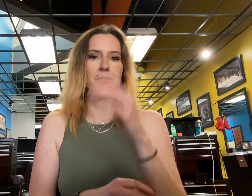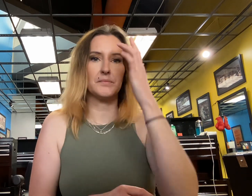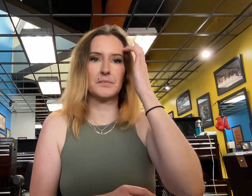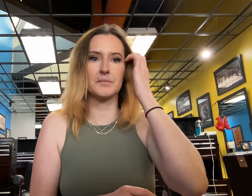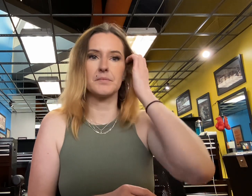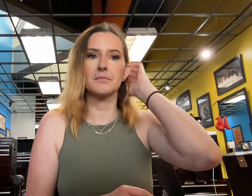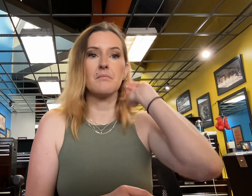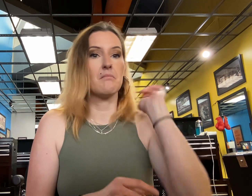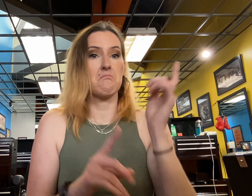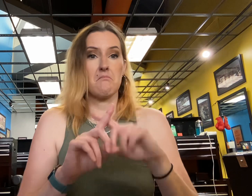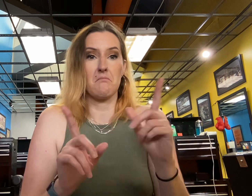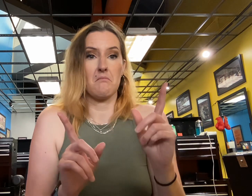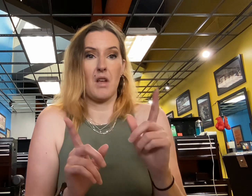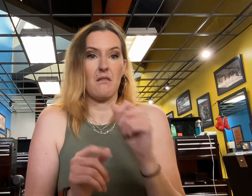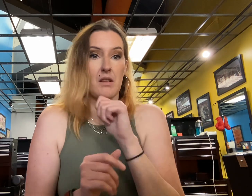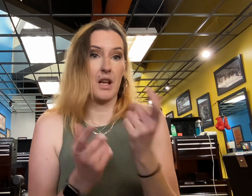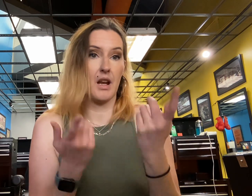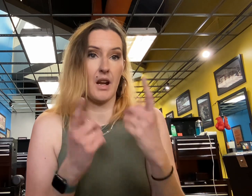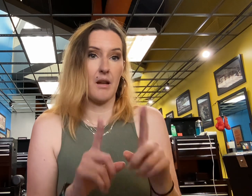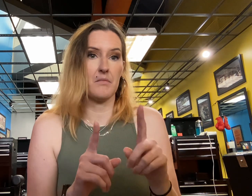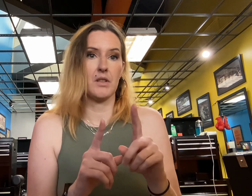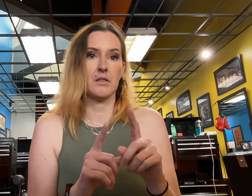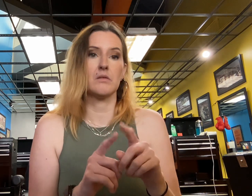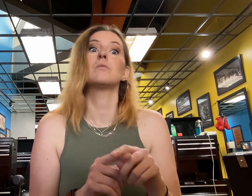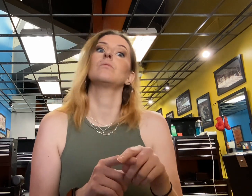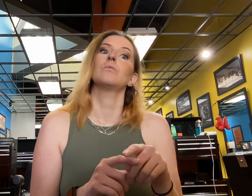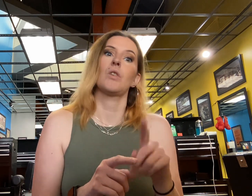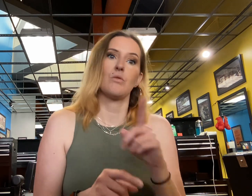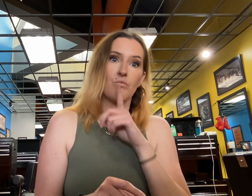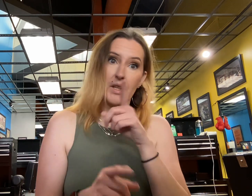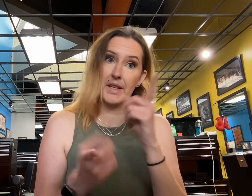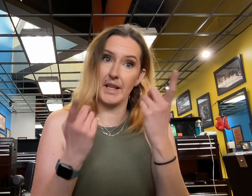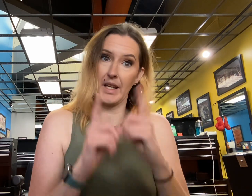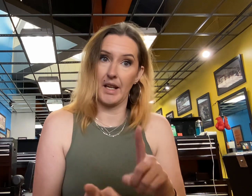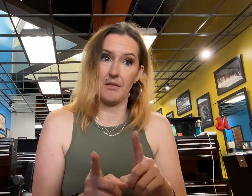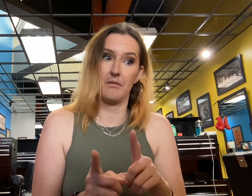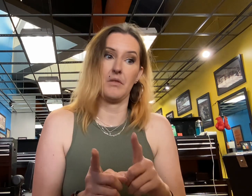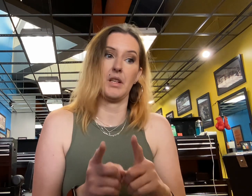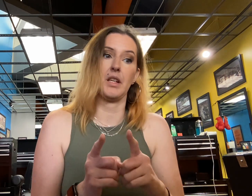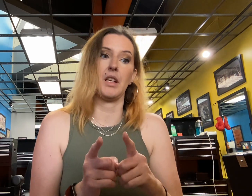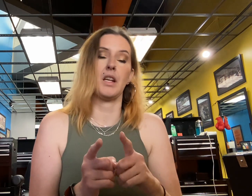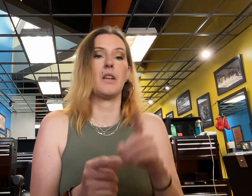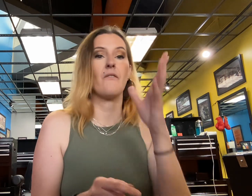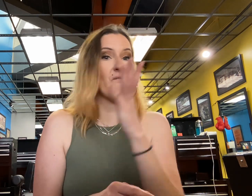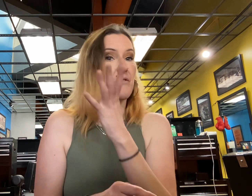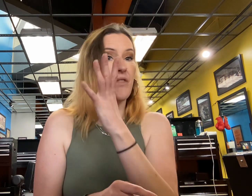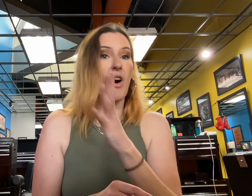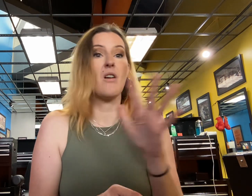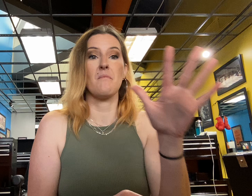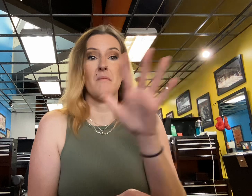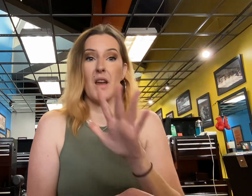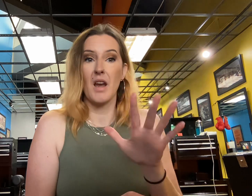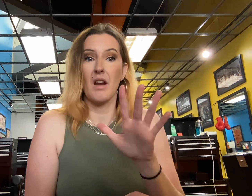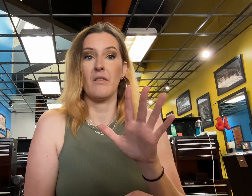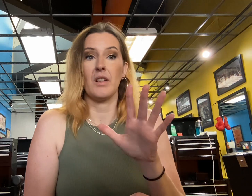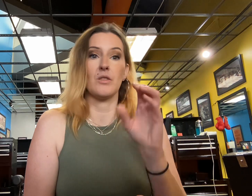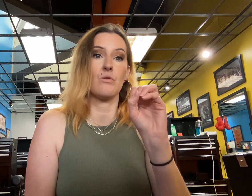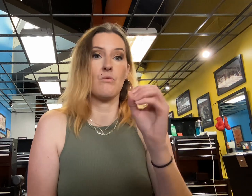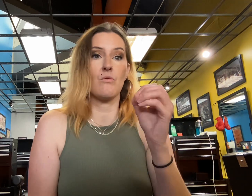biggest losses are to agriculture, specifically orchards and vineyards. Vineyards in Pennsylvania have been hardest hit so far, with